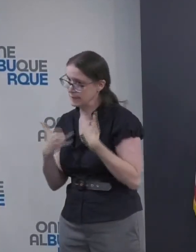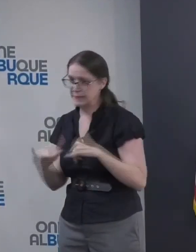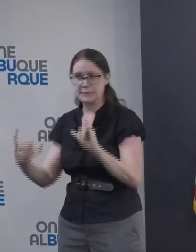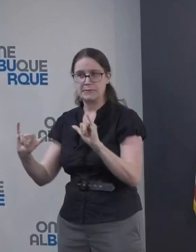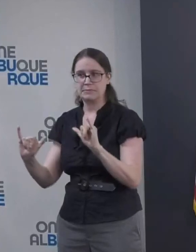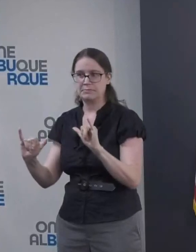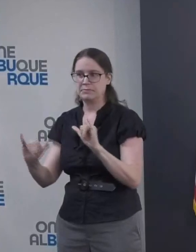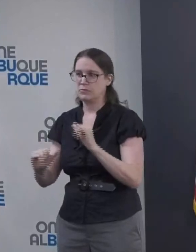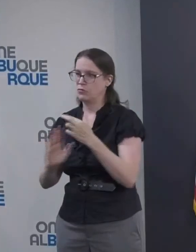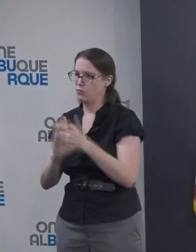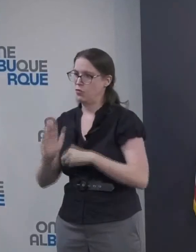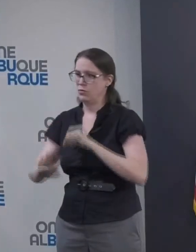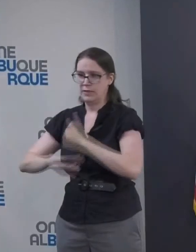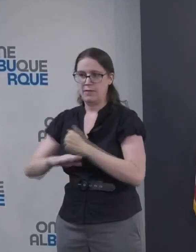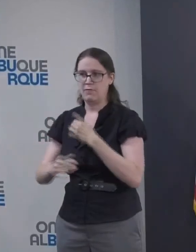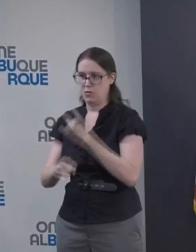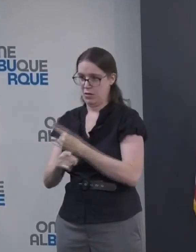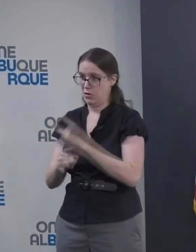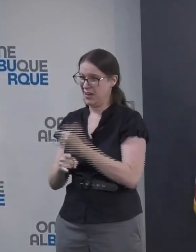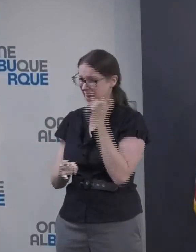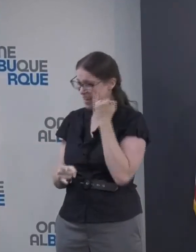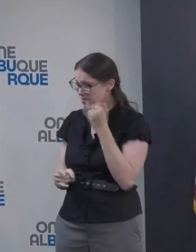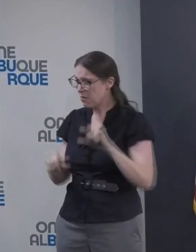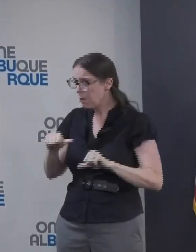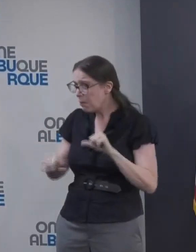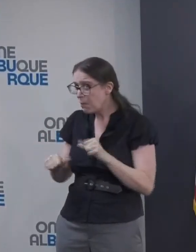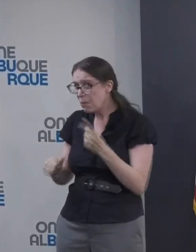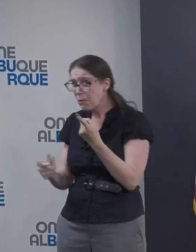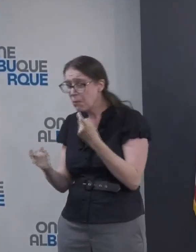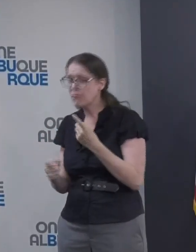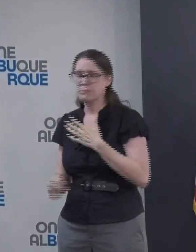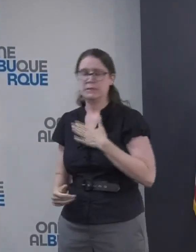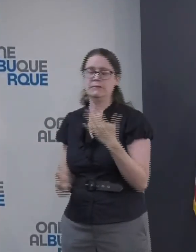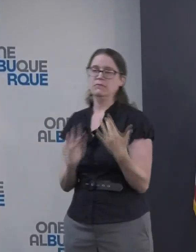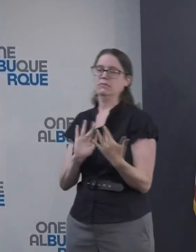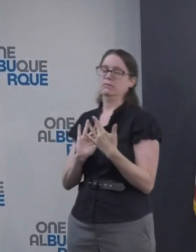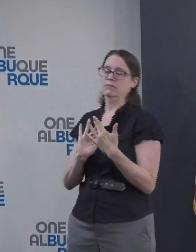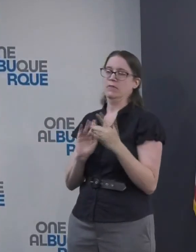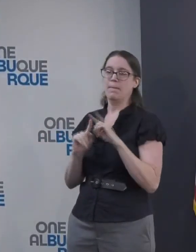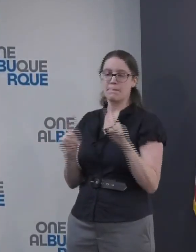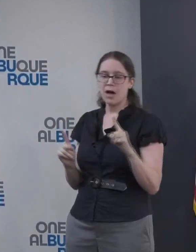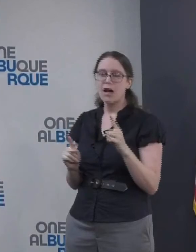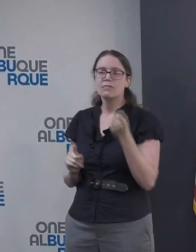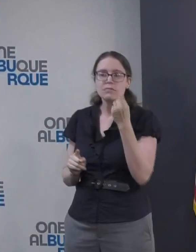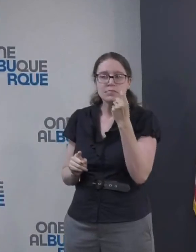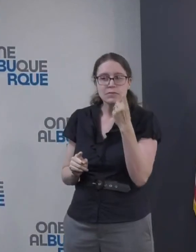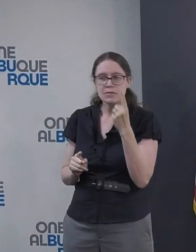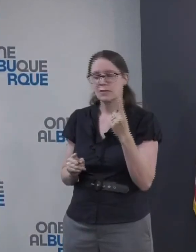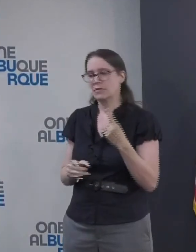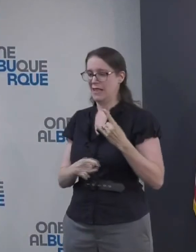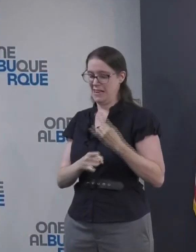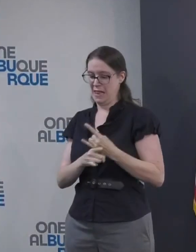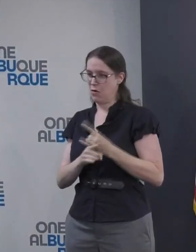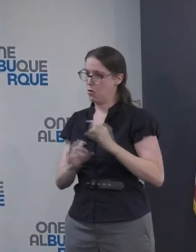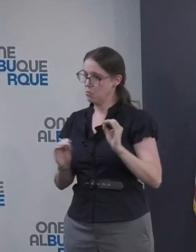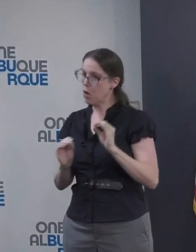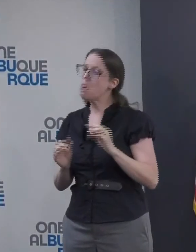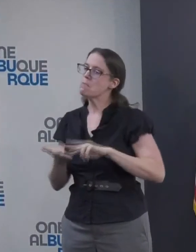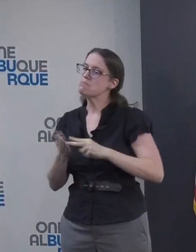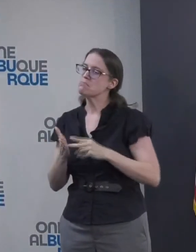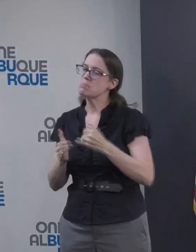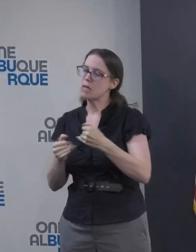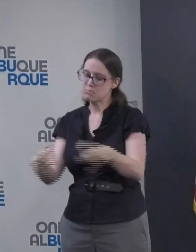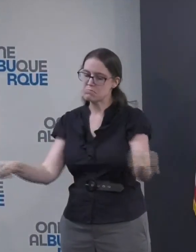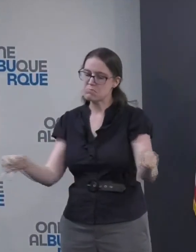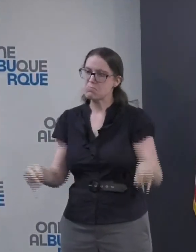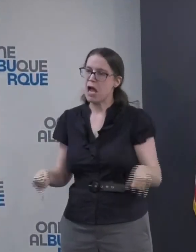any barrier, if there are questions about that, let us know. But any barrier, suspension of a barrier, not a need for a barrier, would apply to